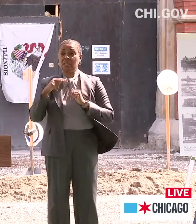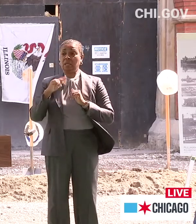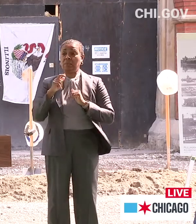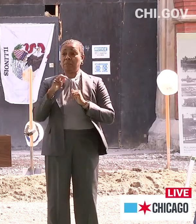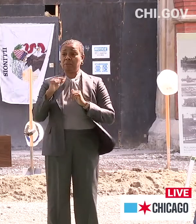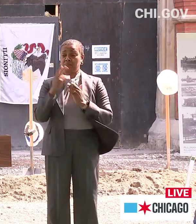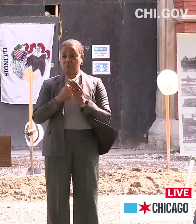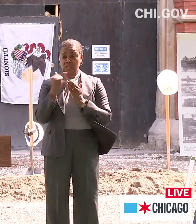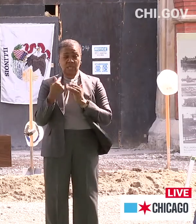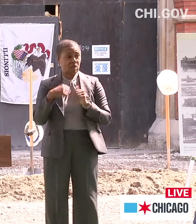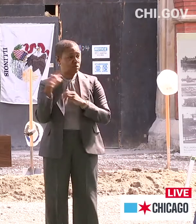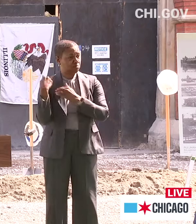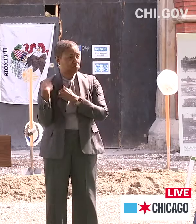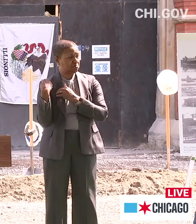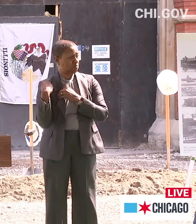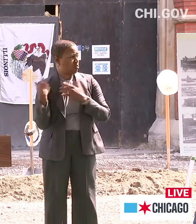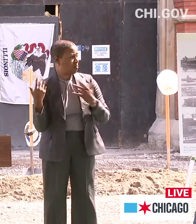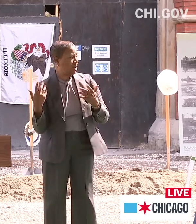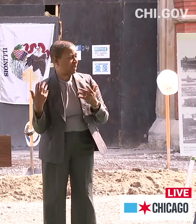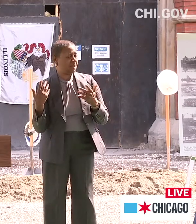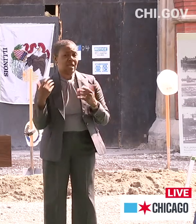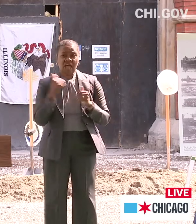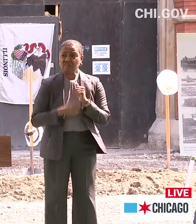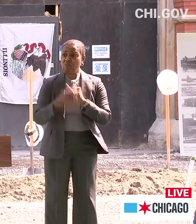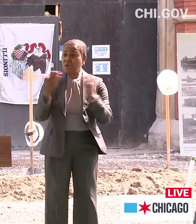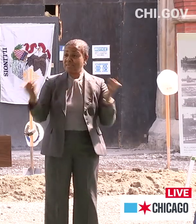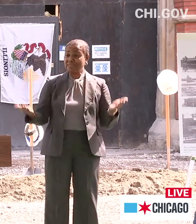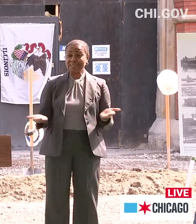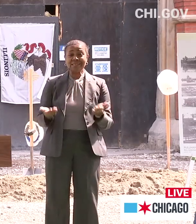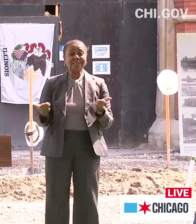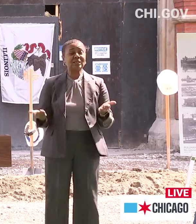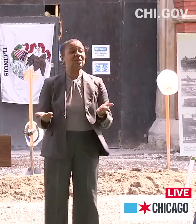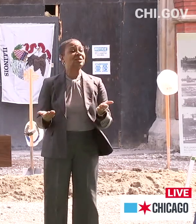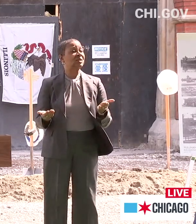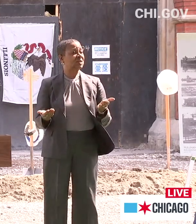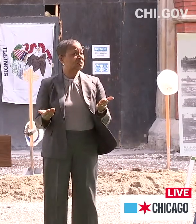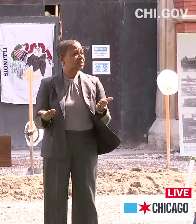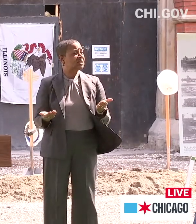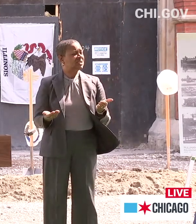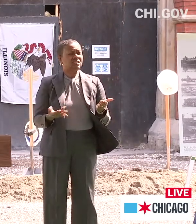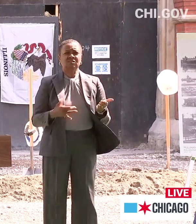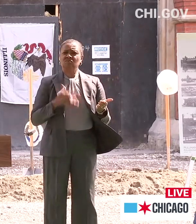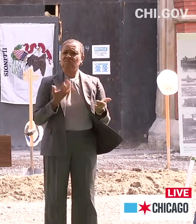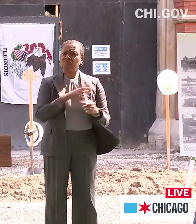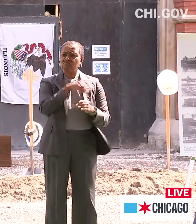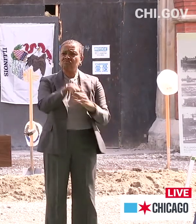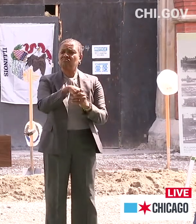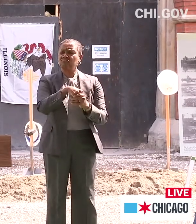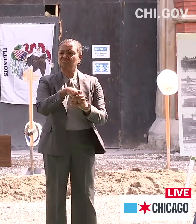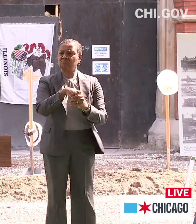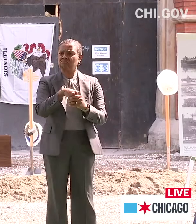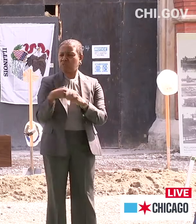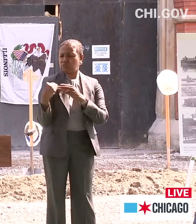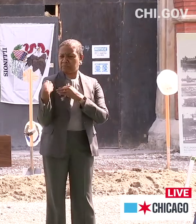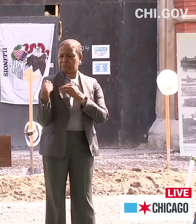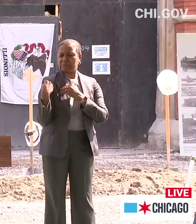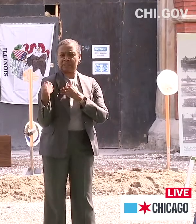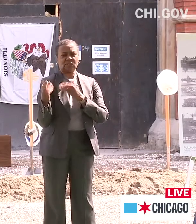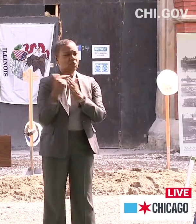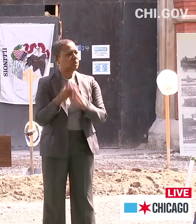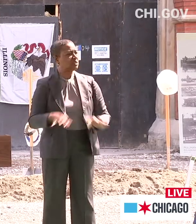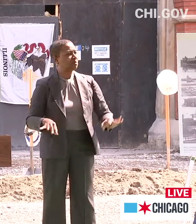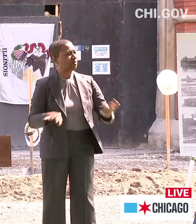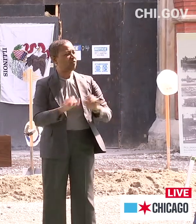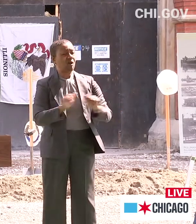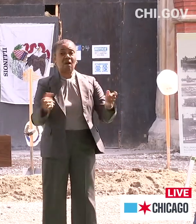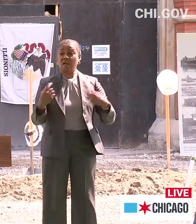project, everyone that is here today feels a stake in this. And that's why it's important for